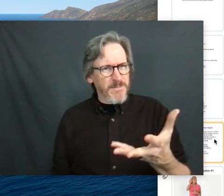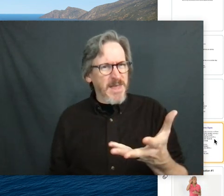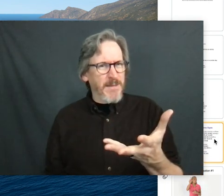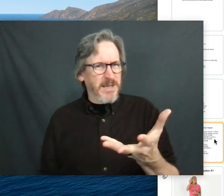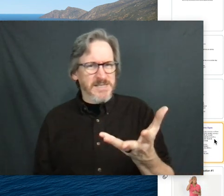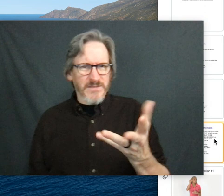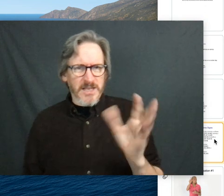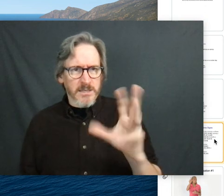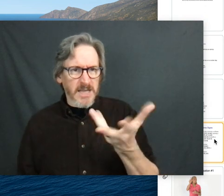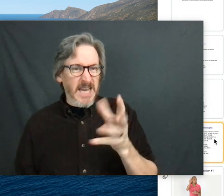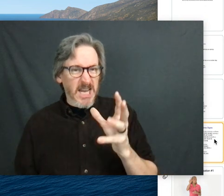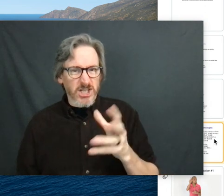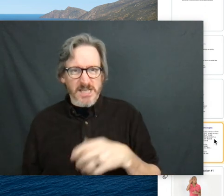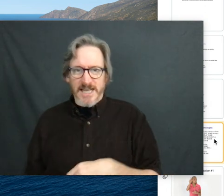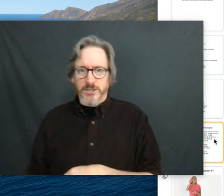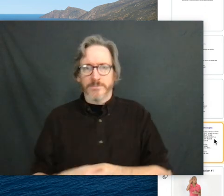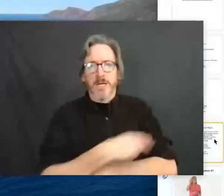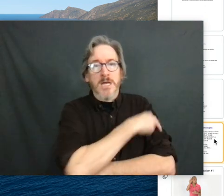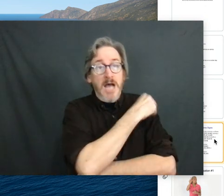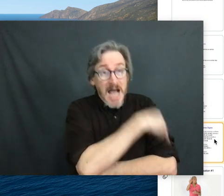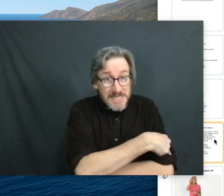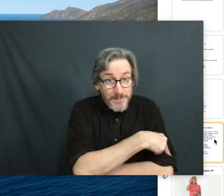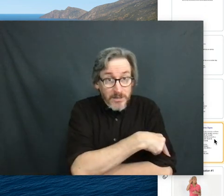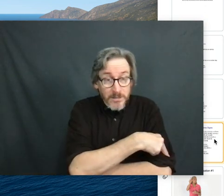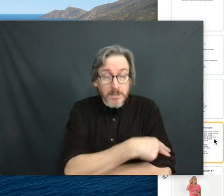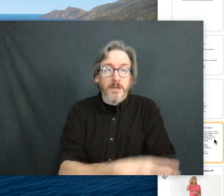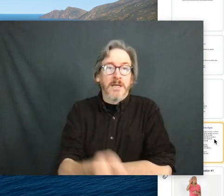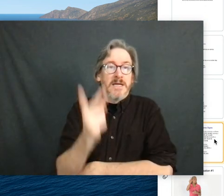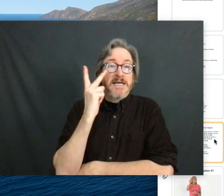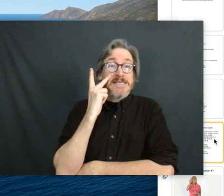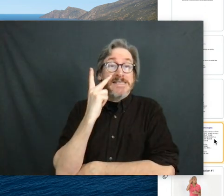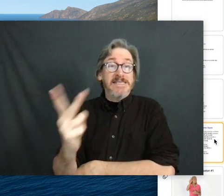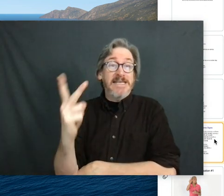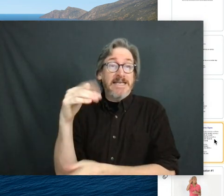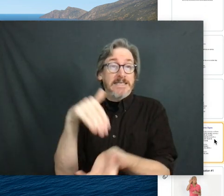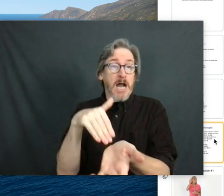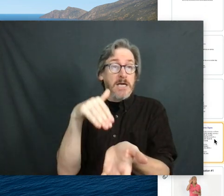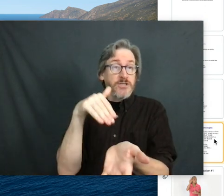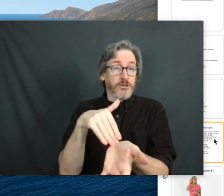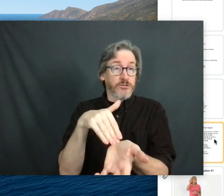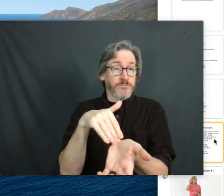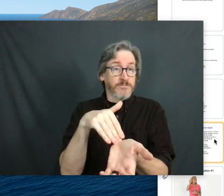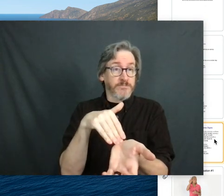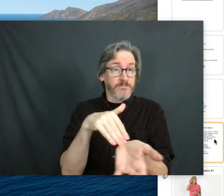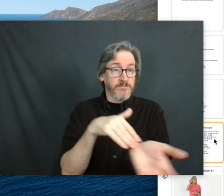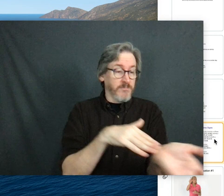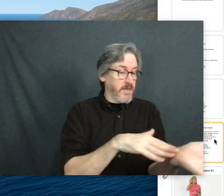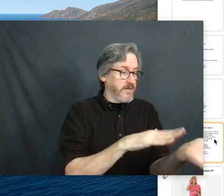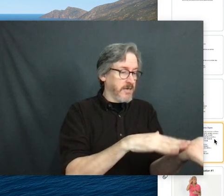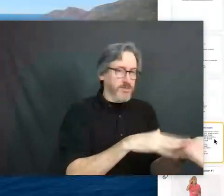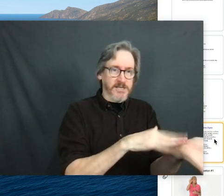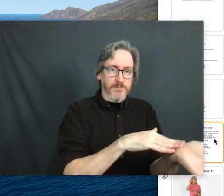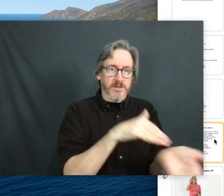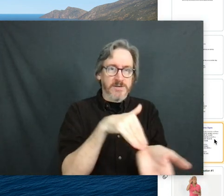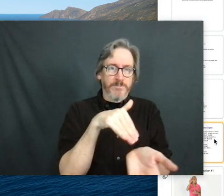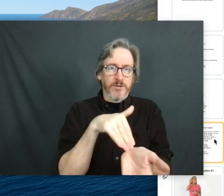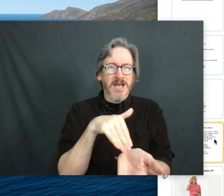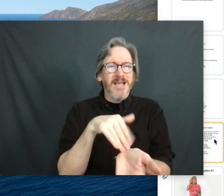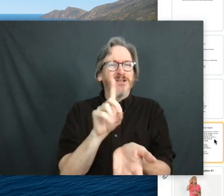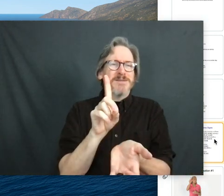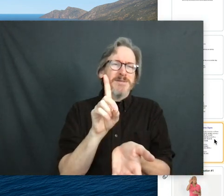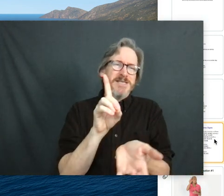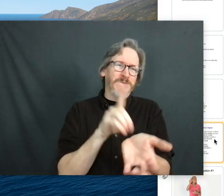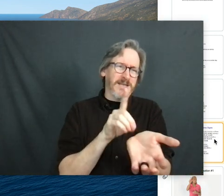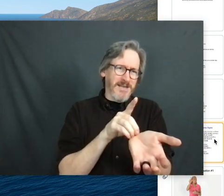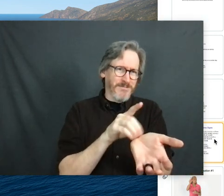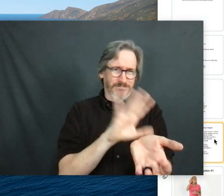getting away from that because of the initialization. Hospital, see doctor. And doctor takes your pulse, right?